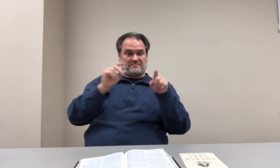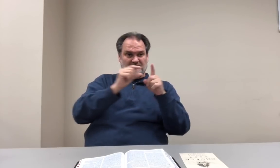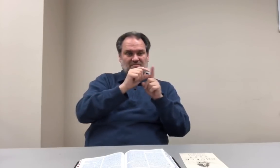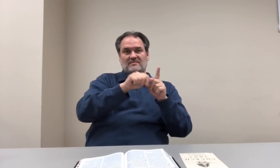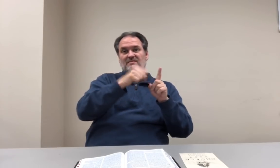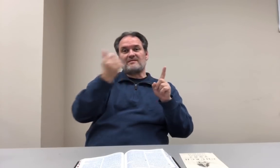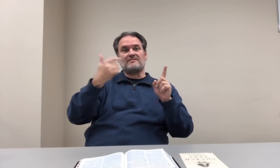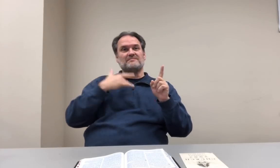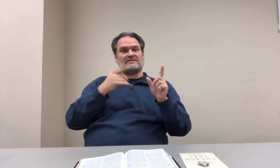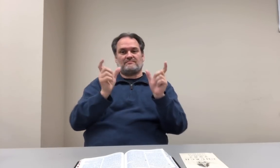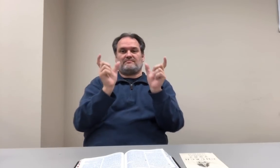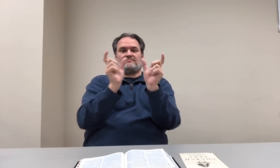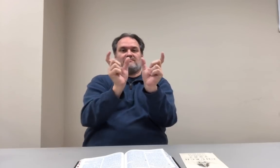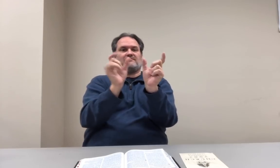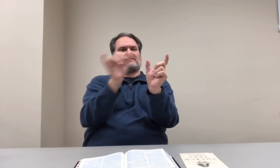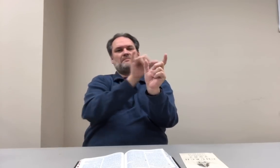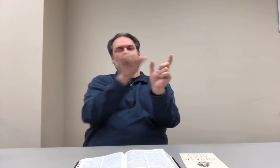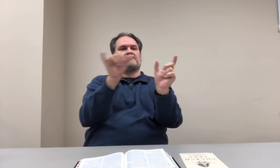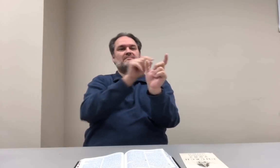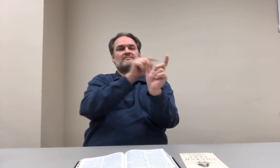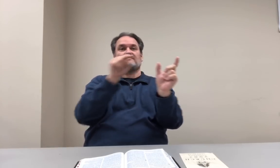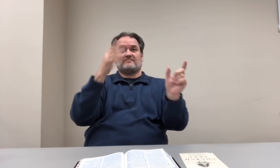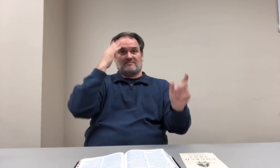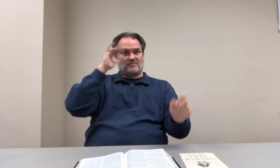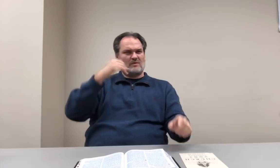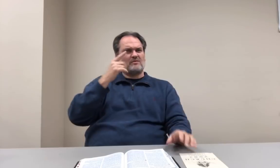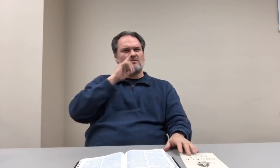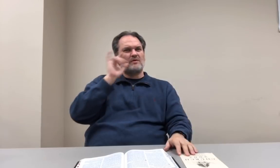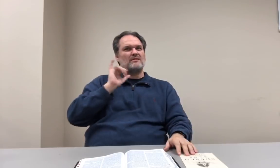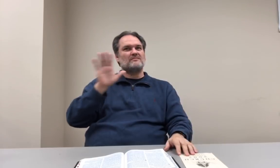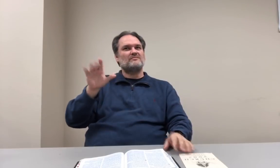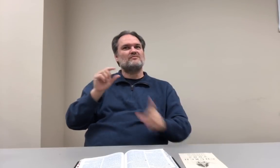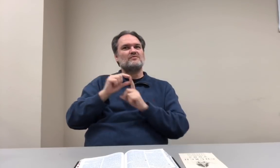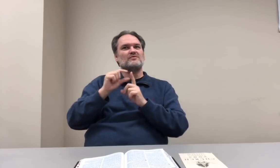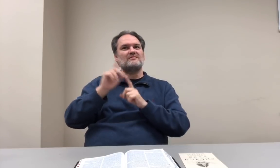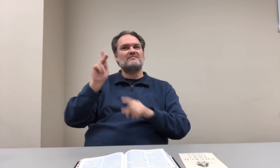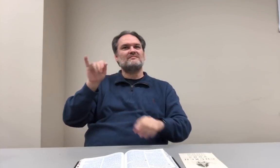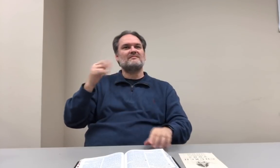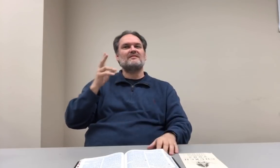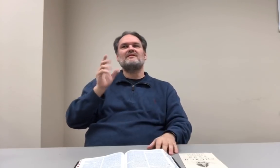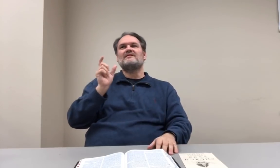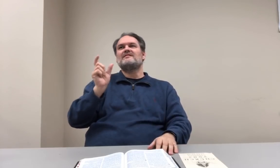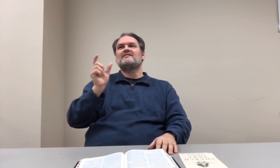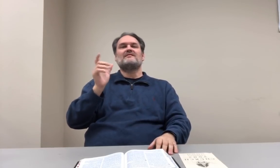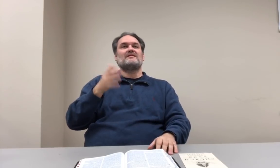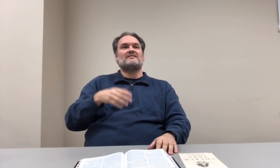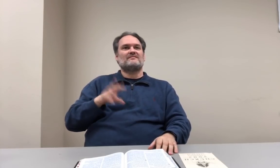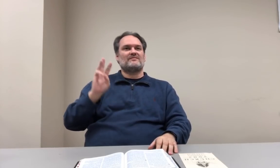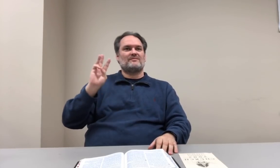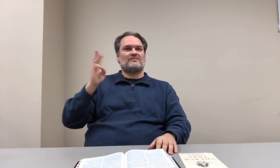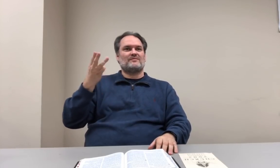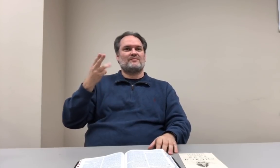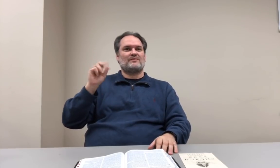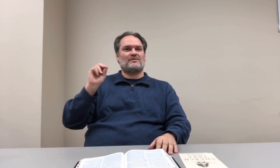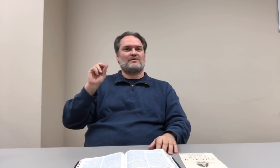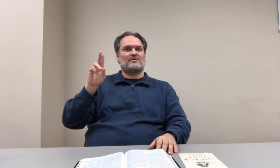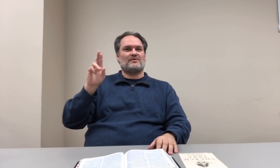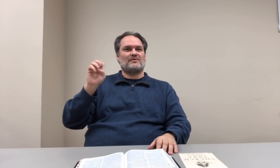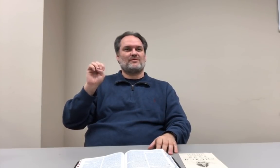like this that cause us to really think carefully and deeply to know what we believe. And I often hear people